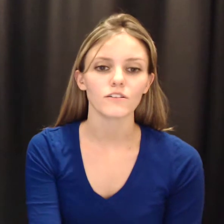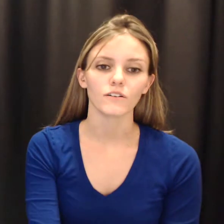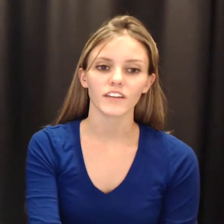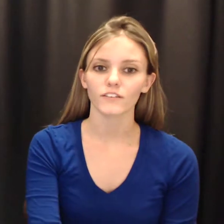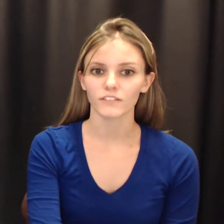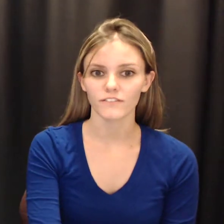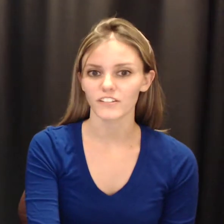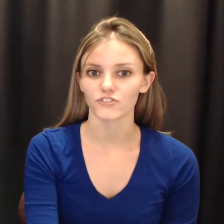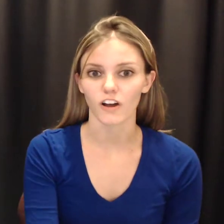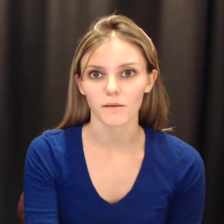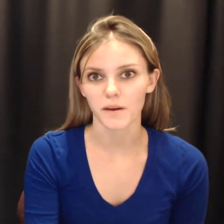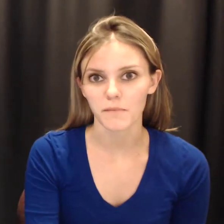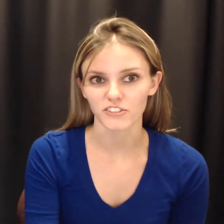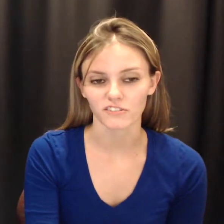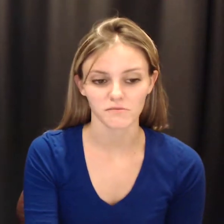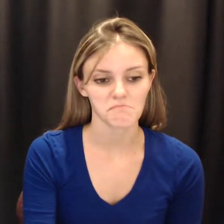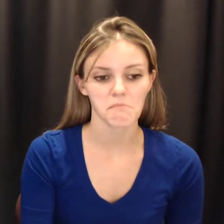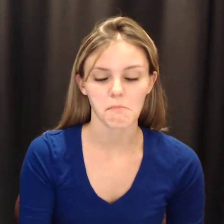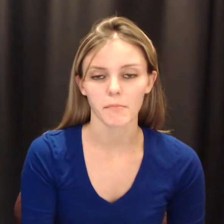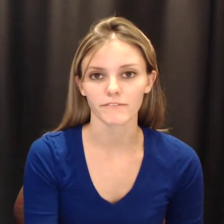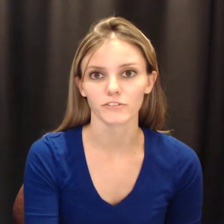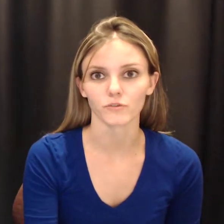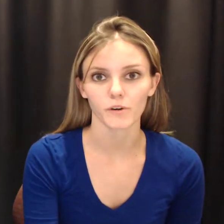No, I can't really find a job that matches my field of work.